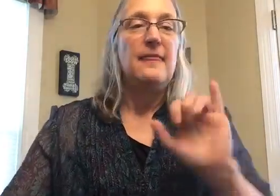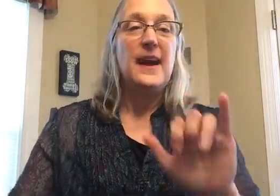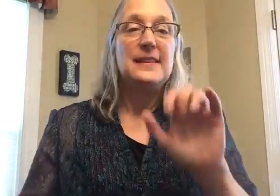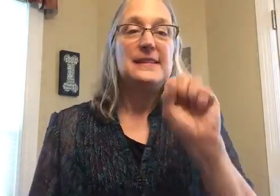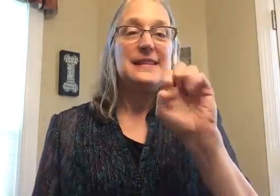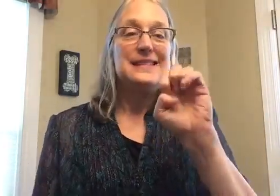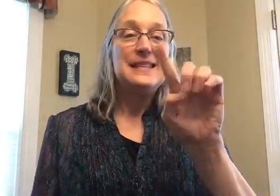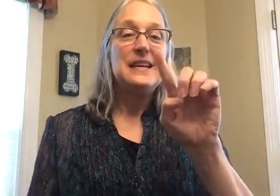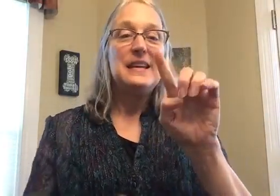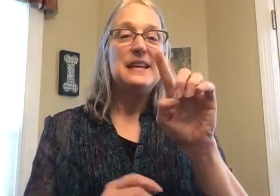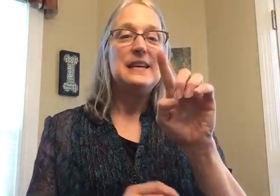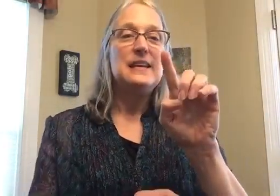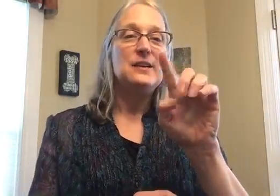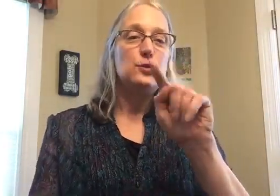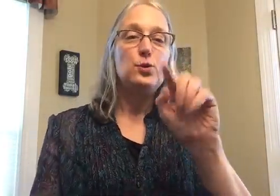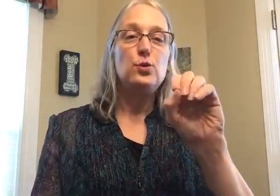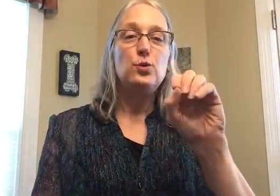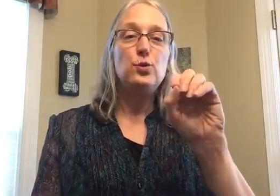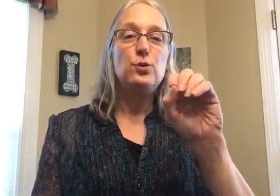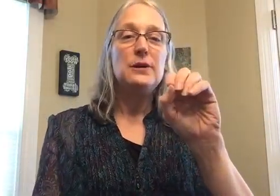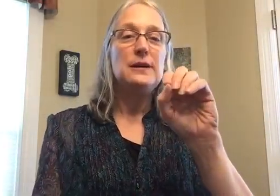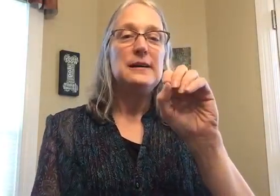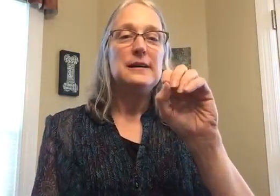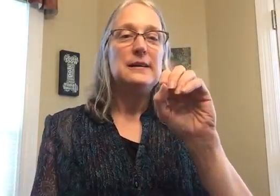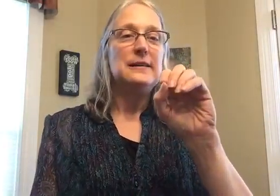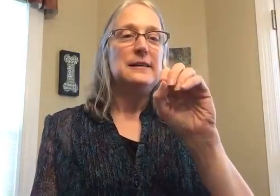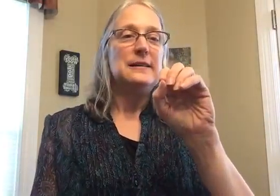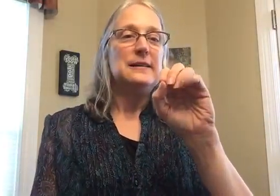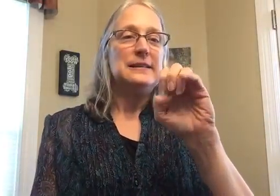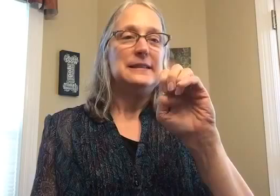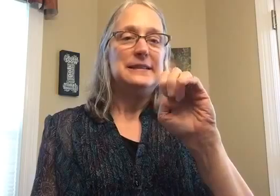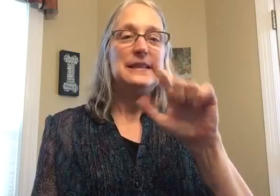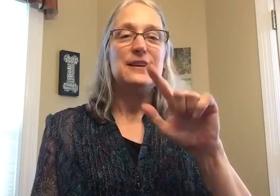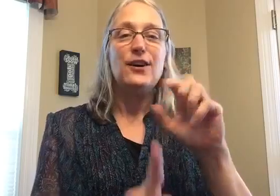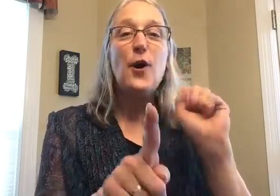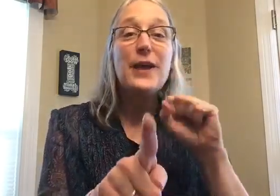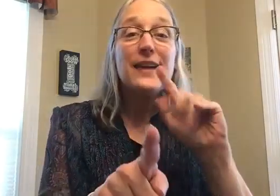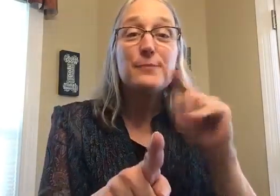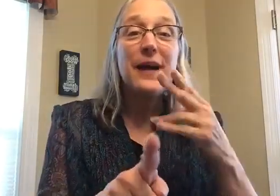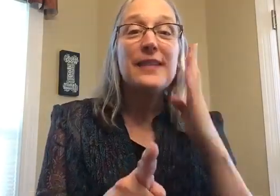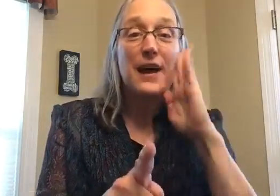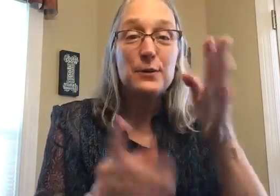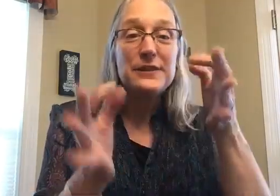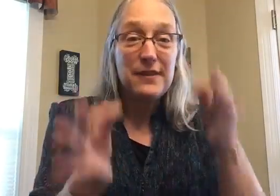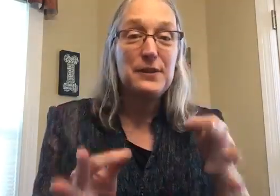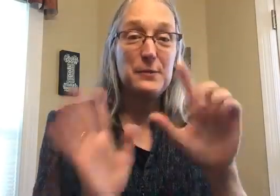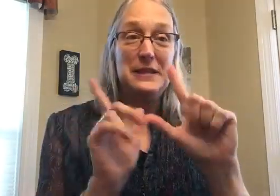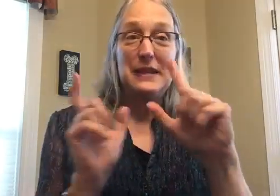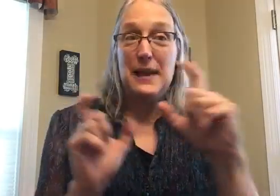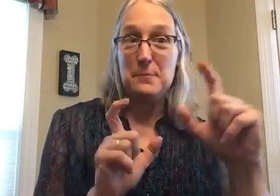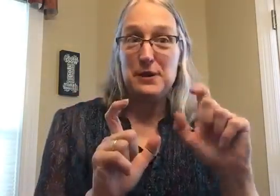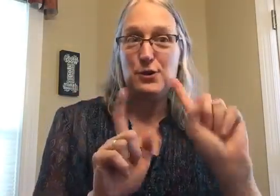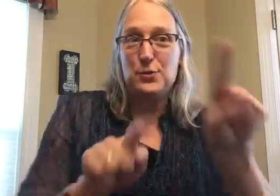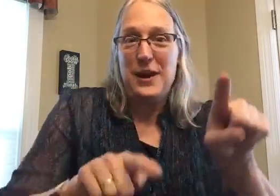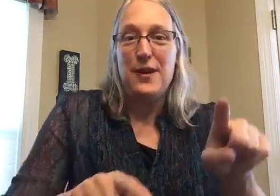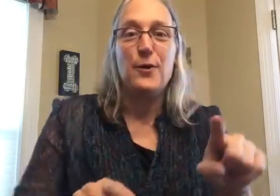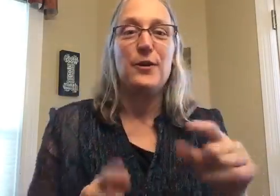That's the seed to seal. Oh yes, Beth, I will definitely be taking pictures when I go there. I'm